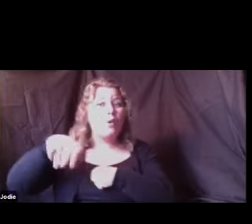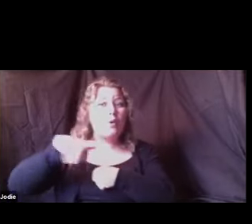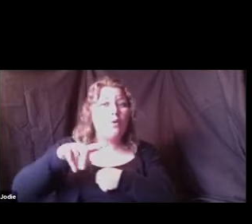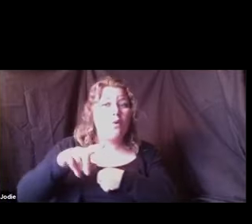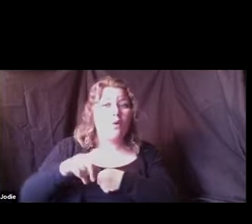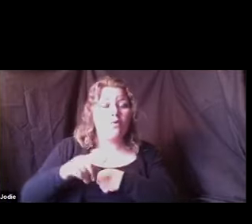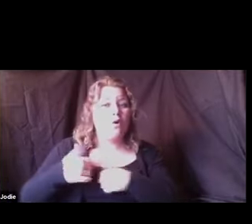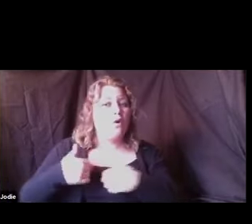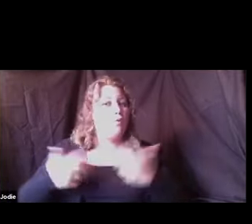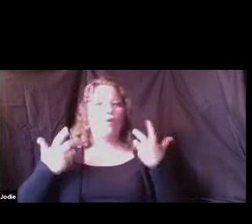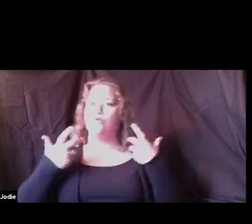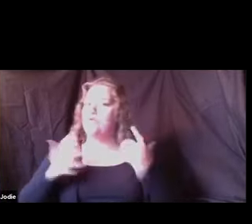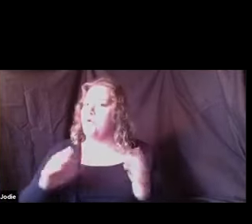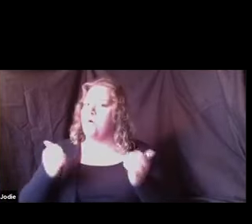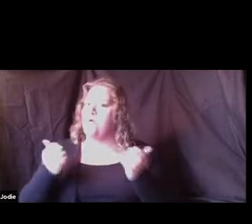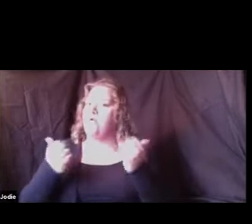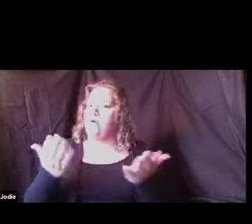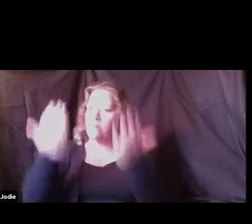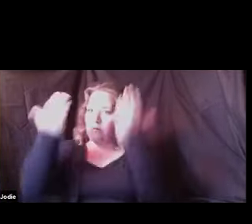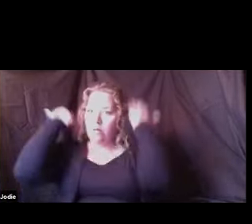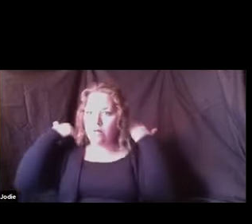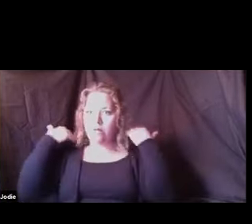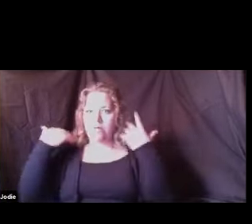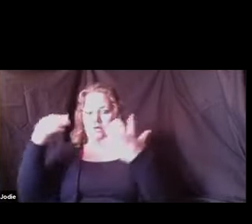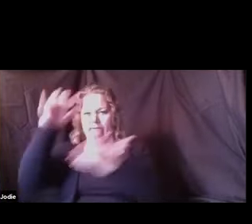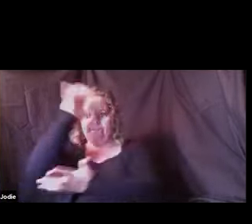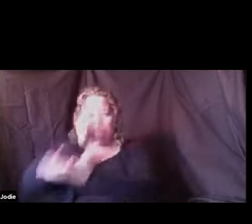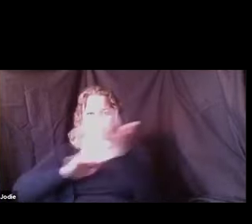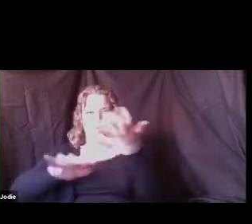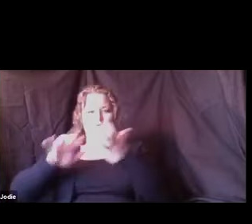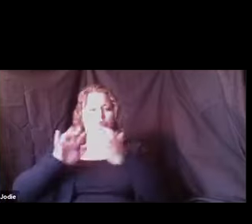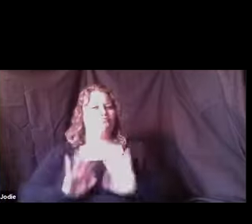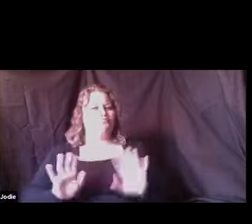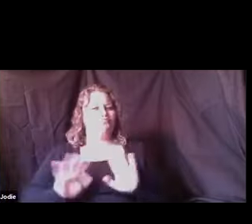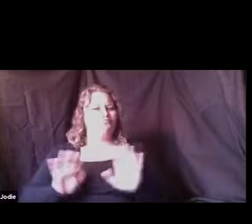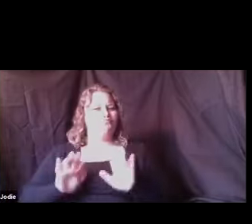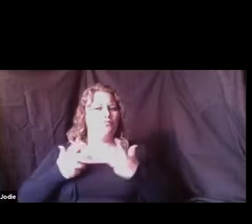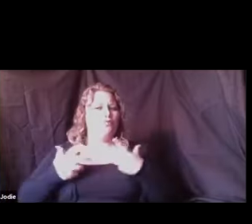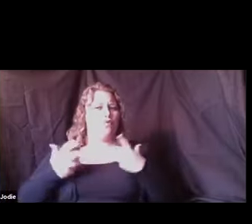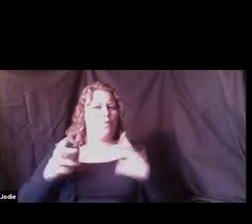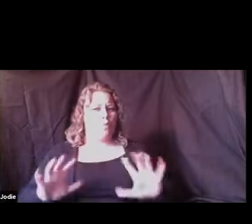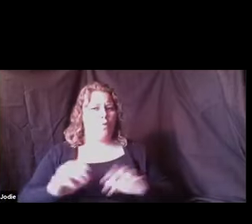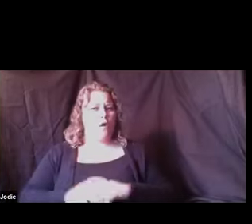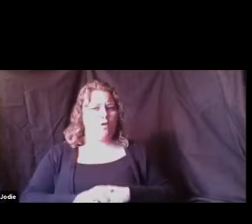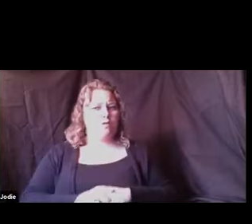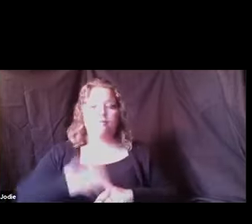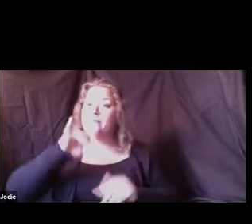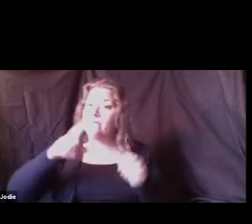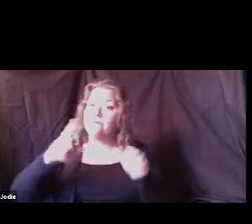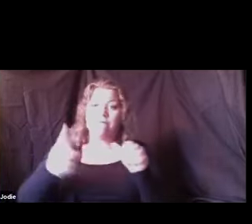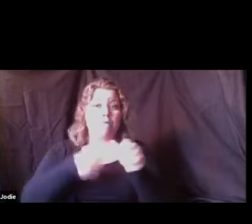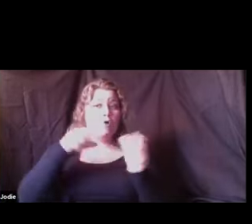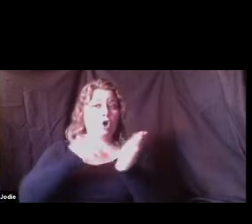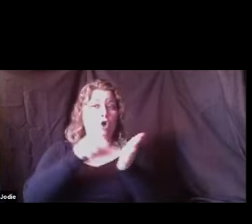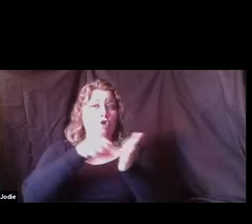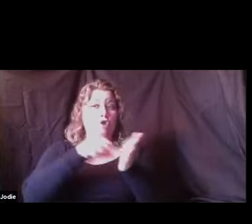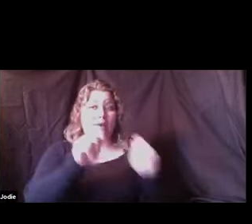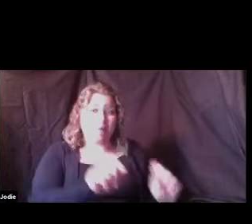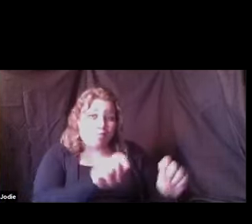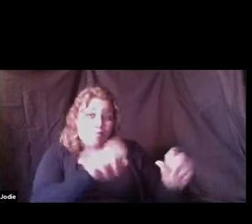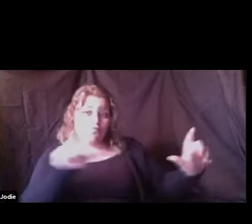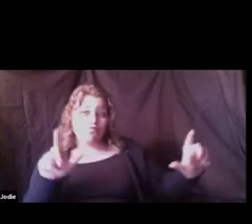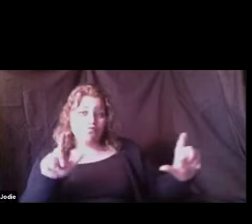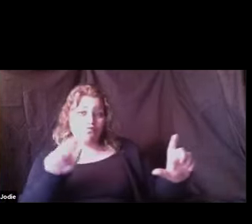be overwhelming or confusing. And just know that that first landing page will be predominantly what most people